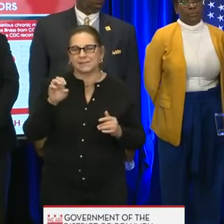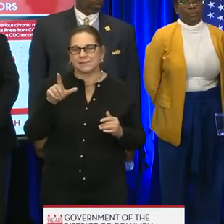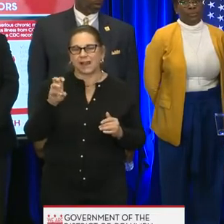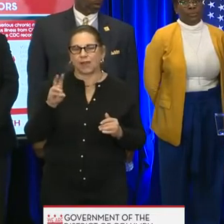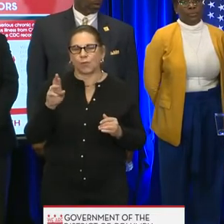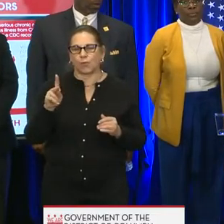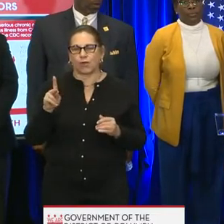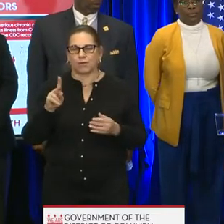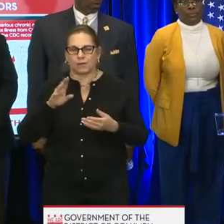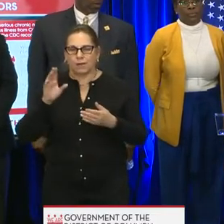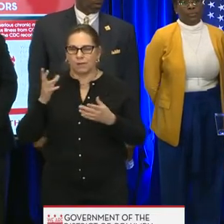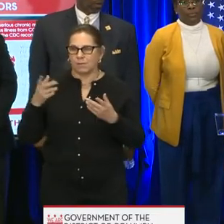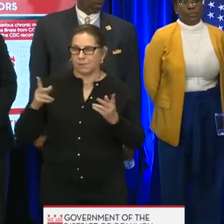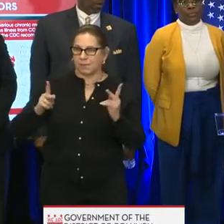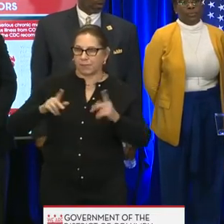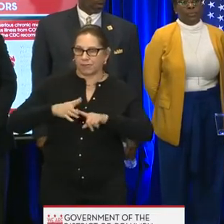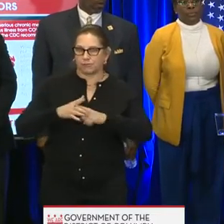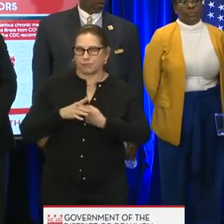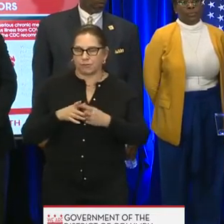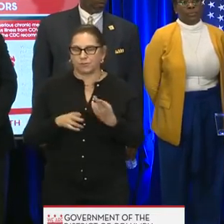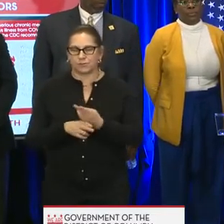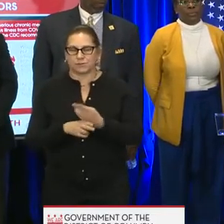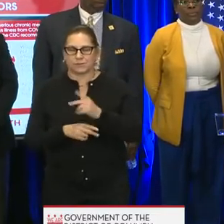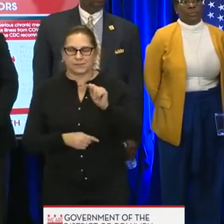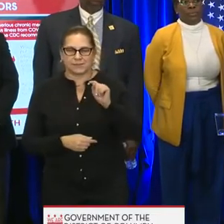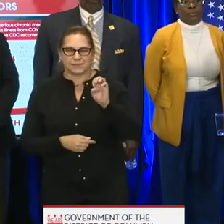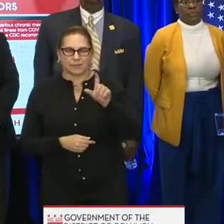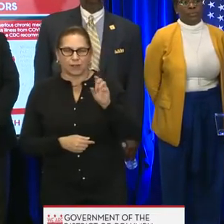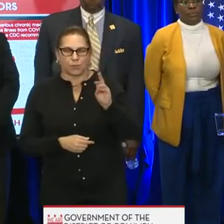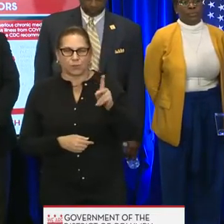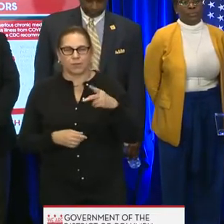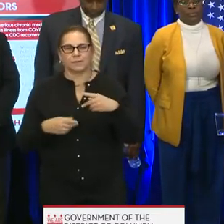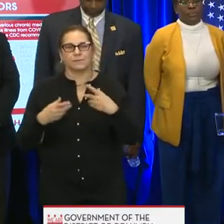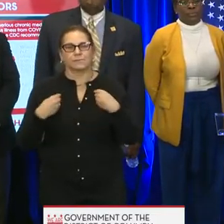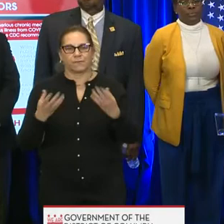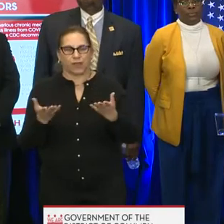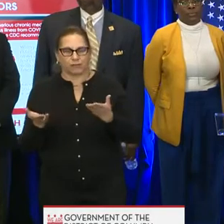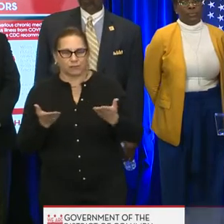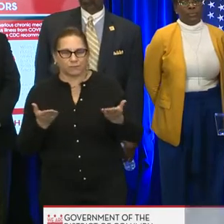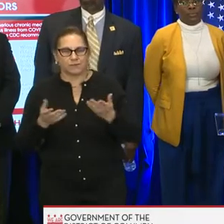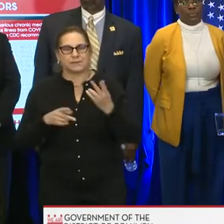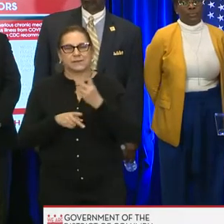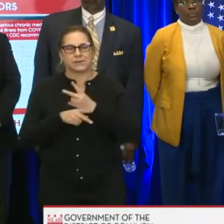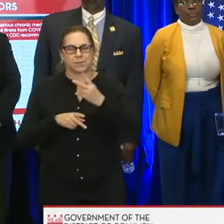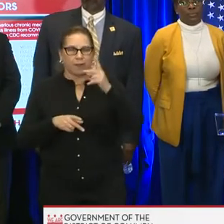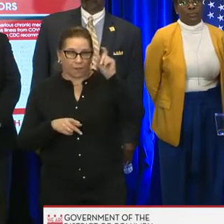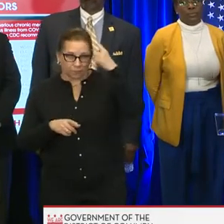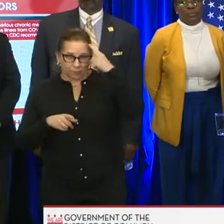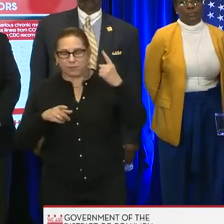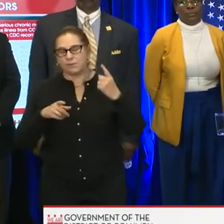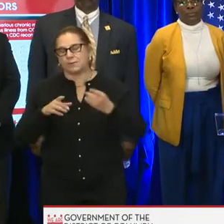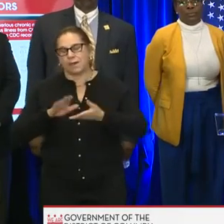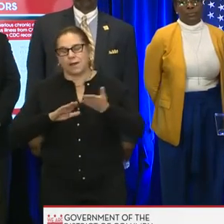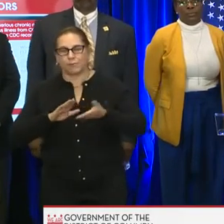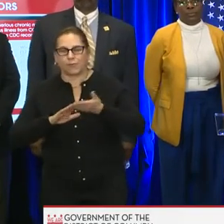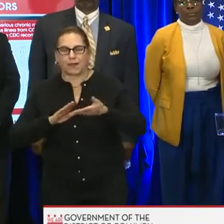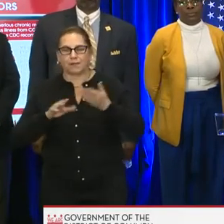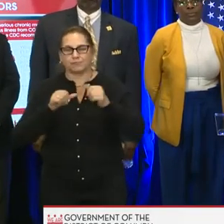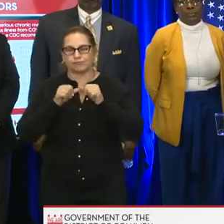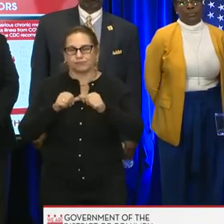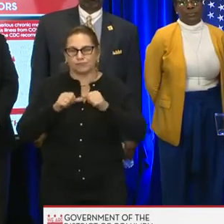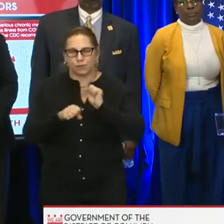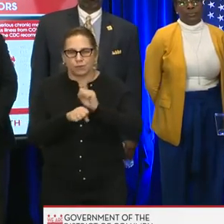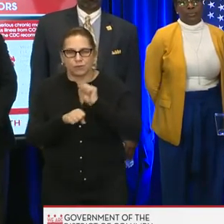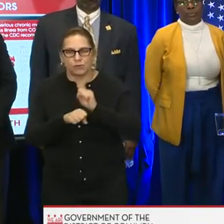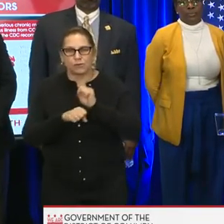keep our systems and our government operating. Some operations will be performed fully remotely, while